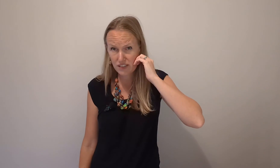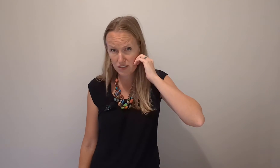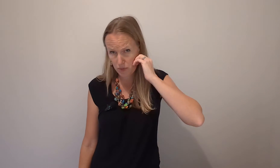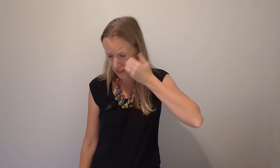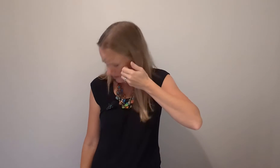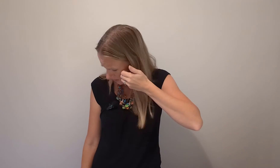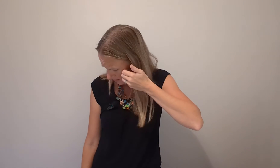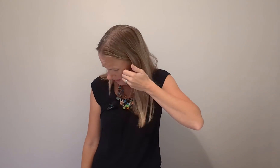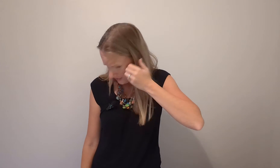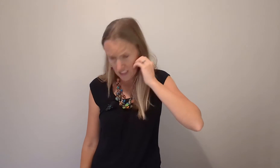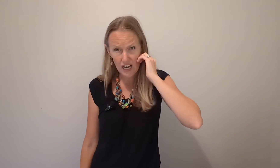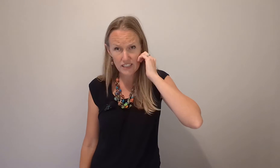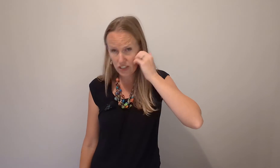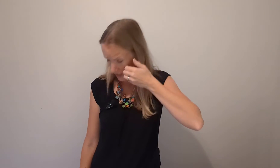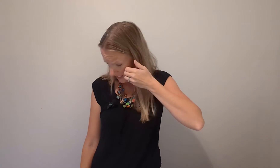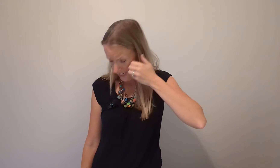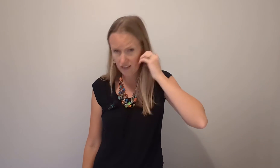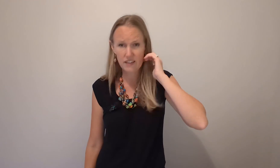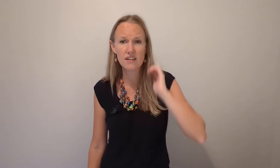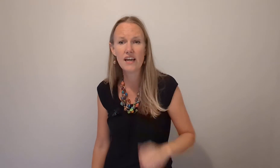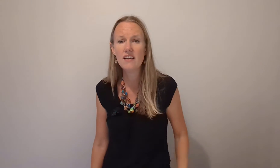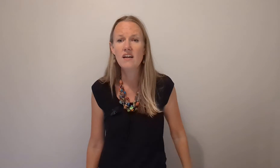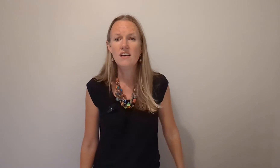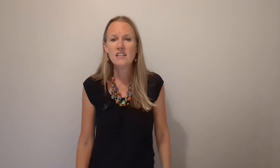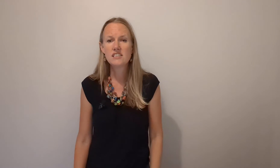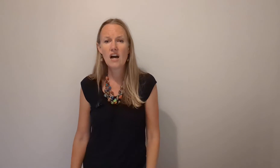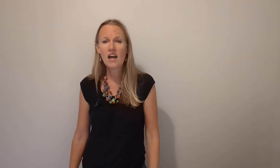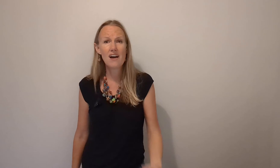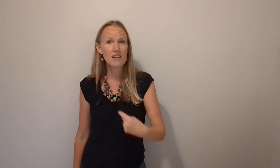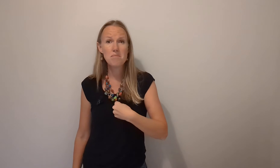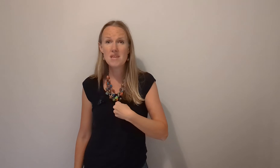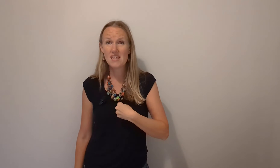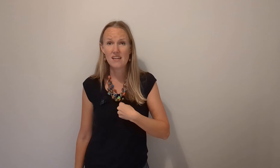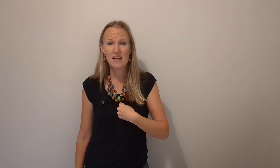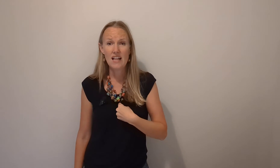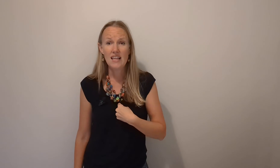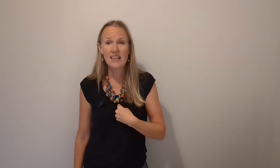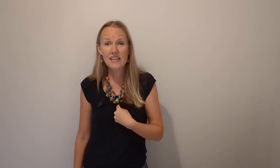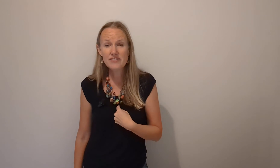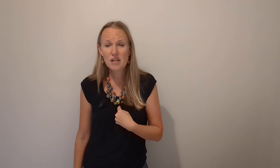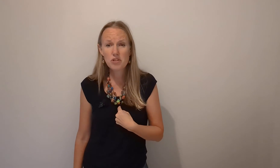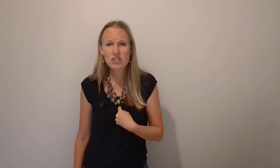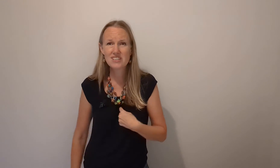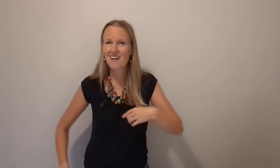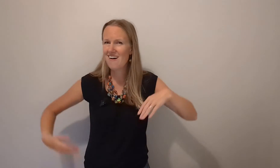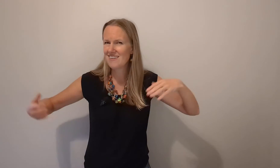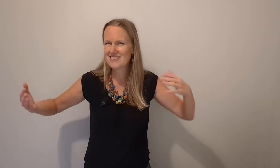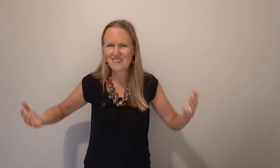facial expression to show shy. Turn your head down a little, okay? Shy on me. Lift up your song. So we're